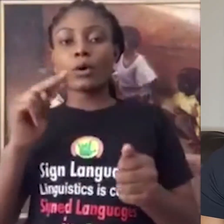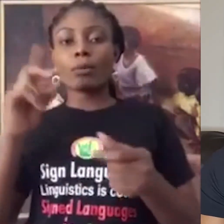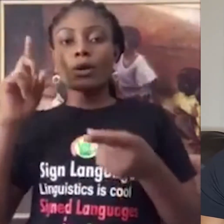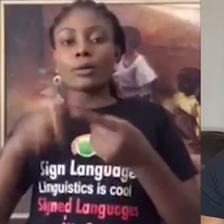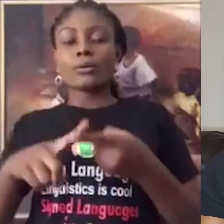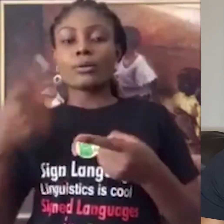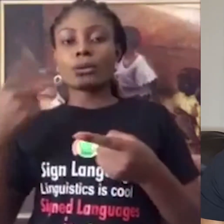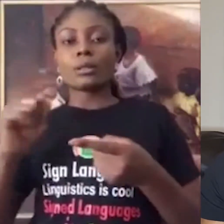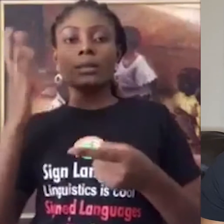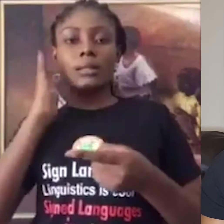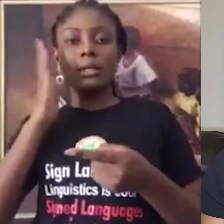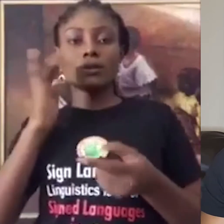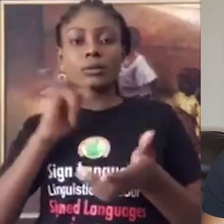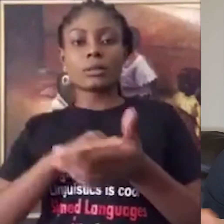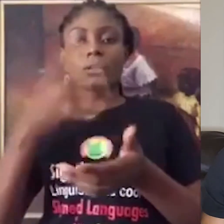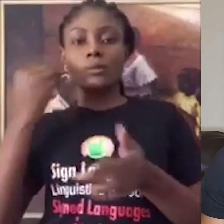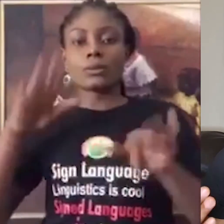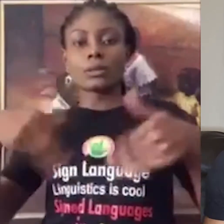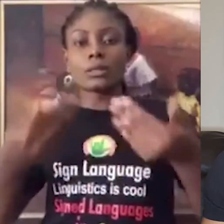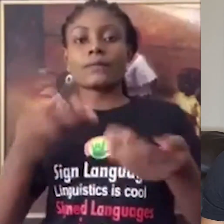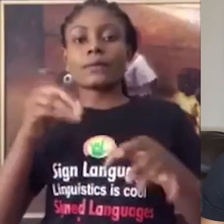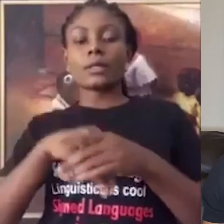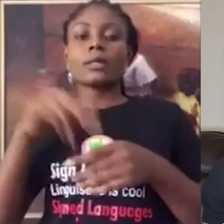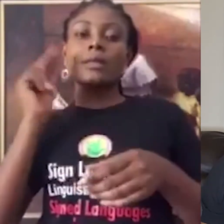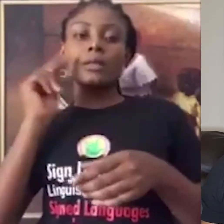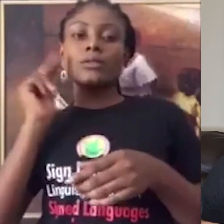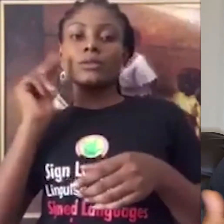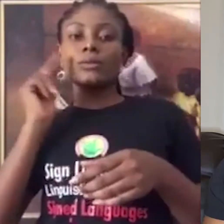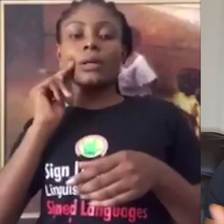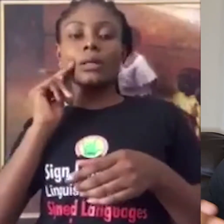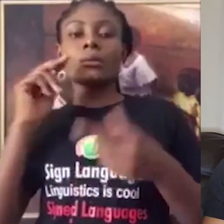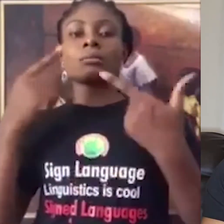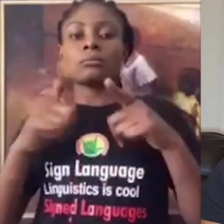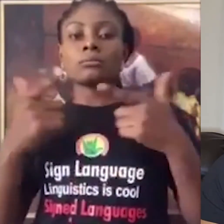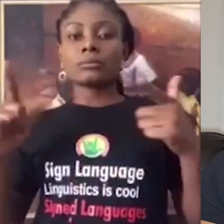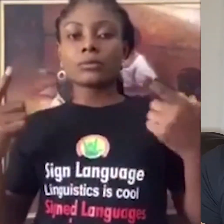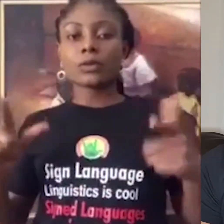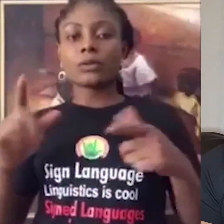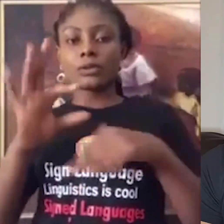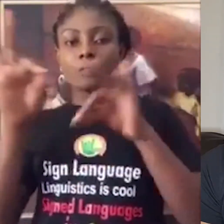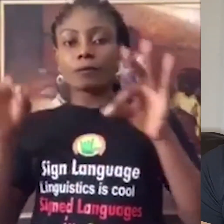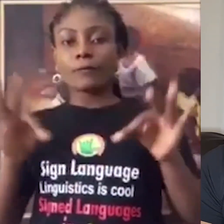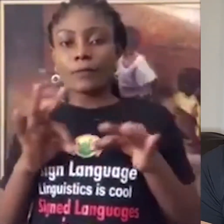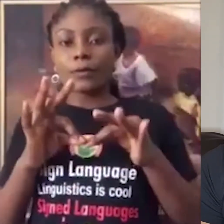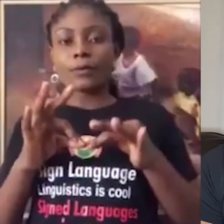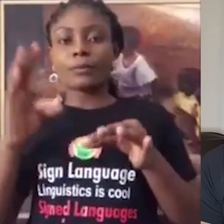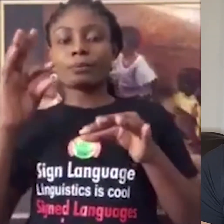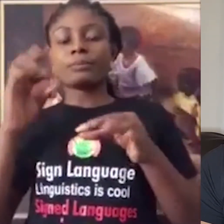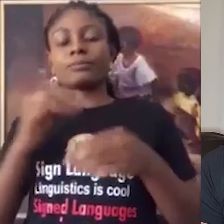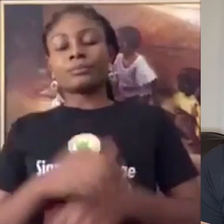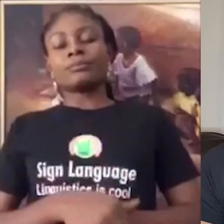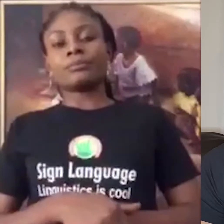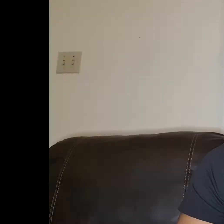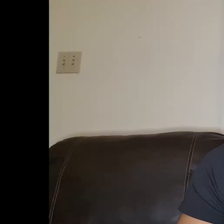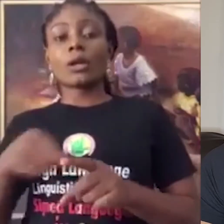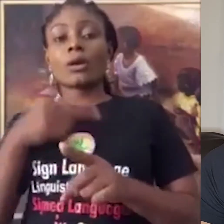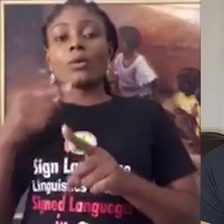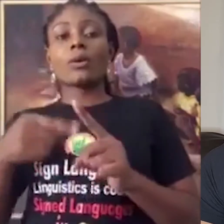follow-up to the lecture that was given in Nigerian Linguistics Forum. All